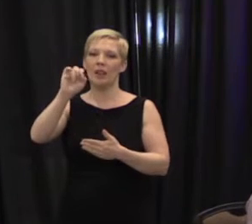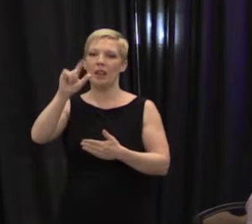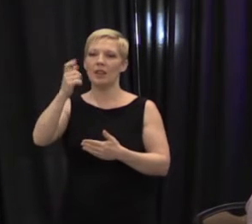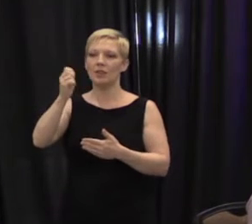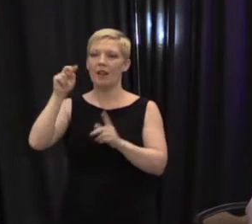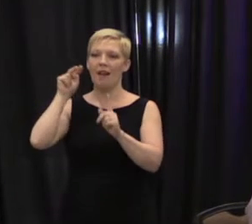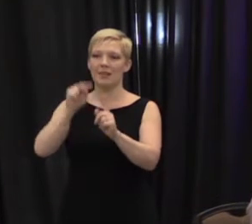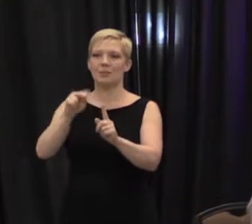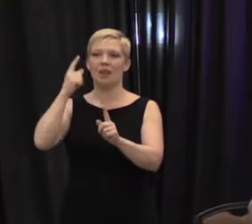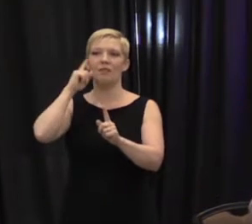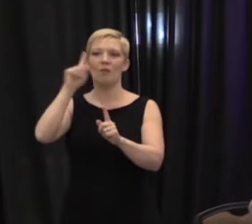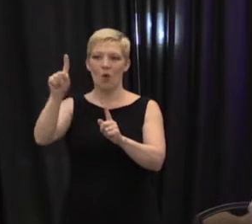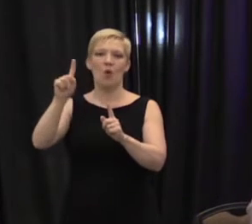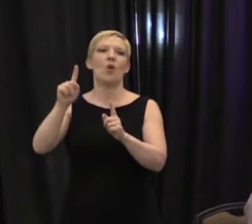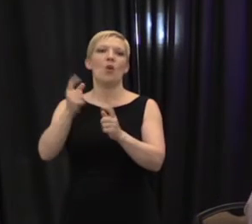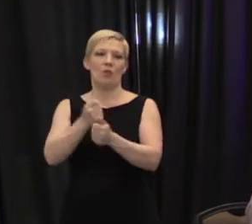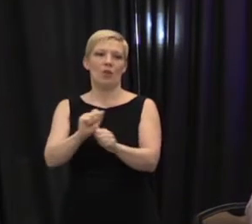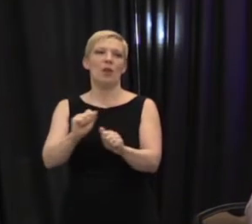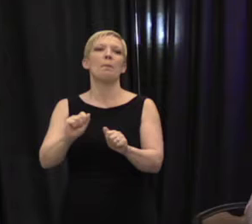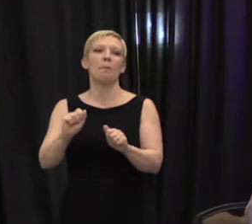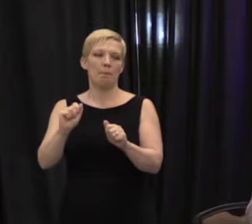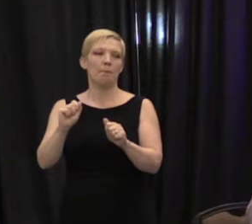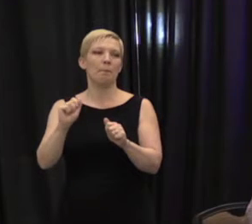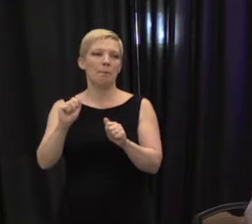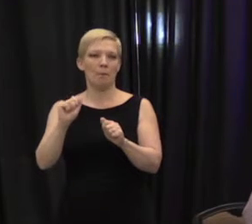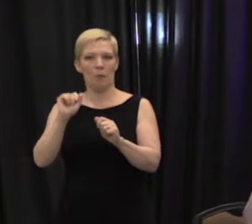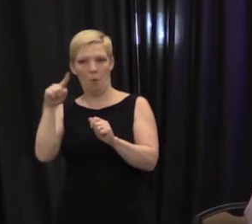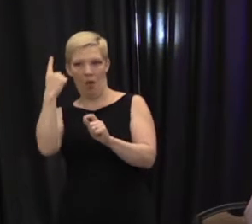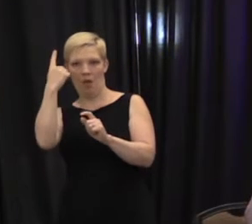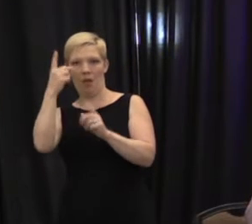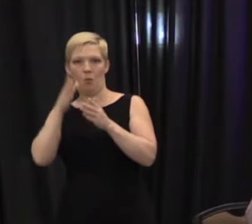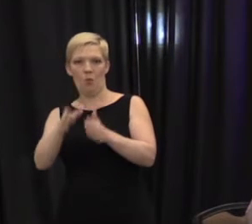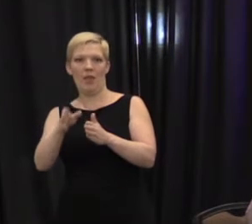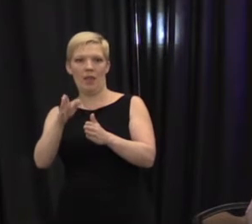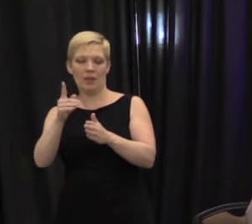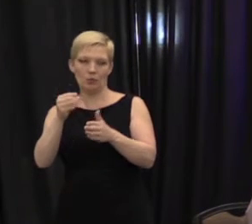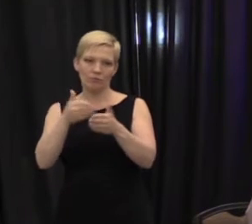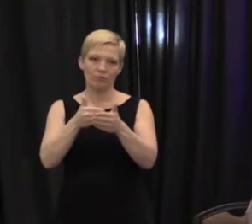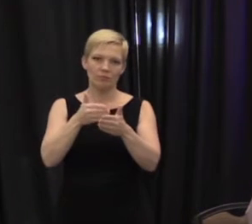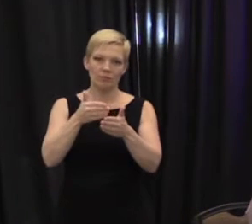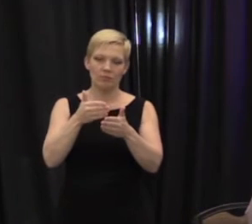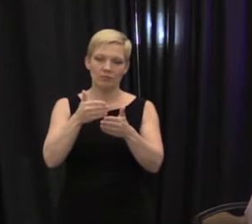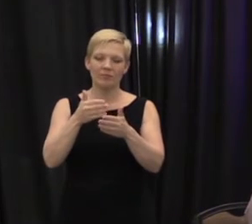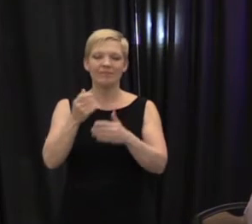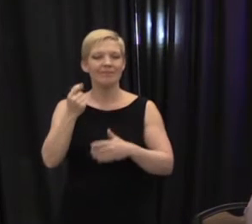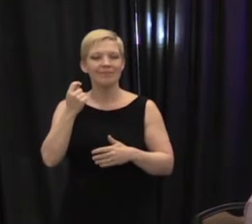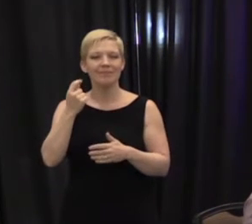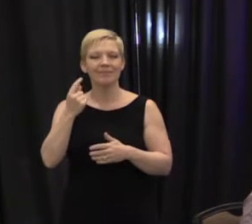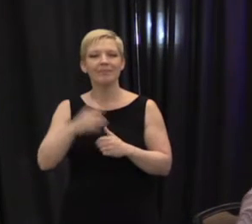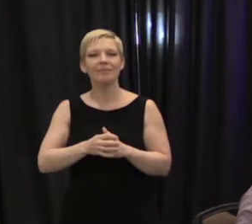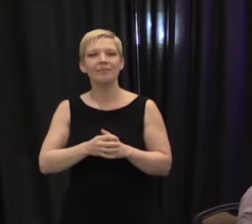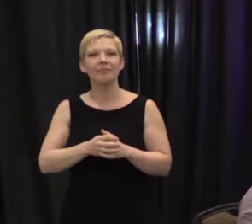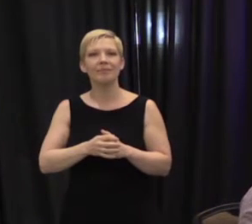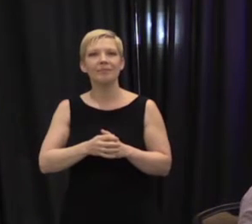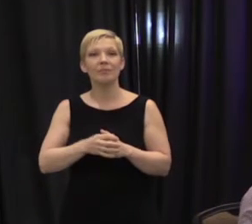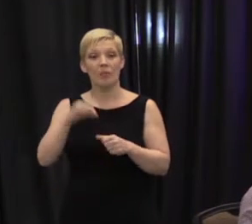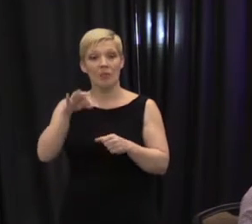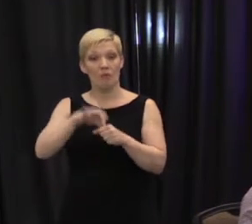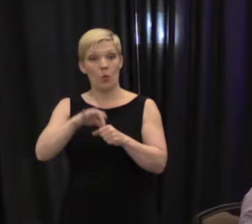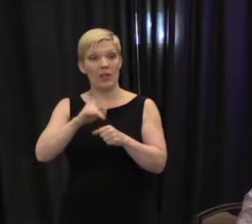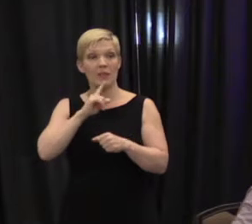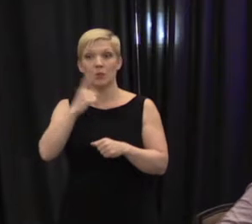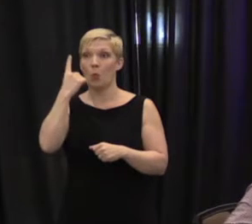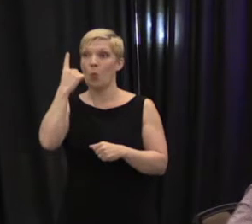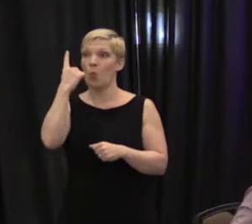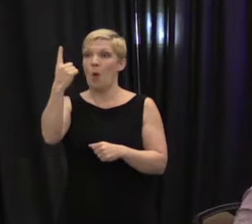the only way toward freedom. For many people who have been discriminated against every day, voting is maybe one